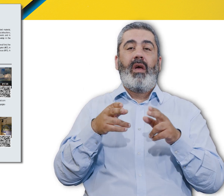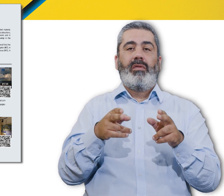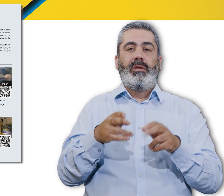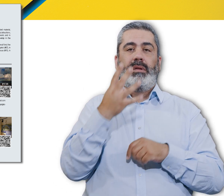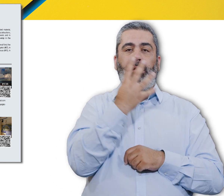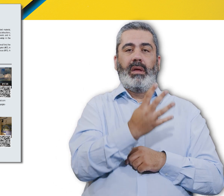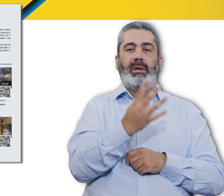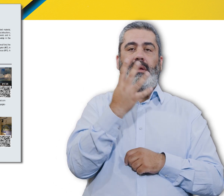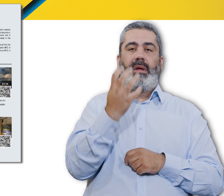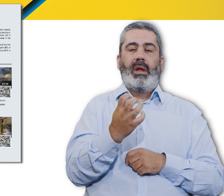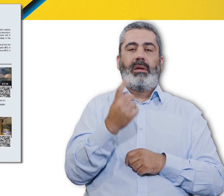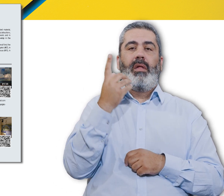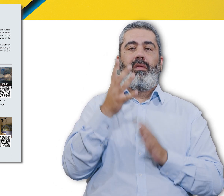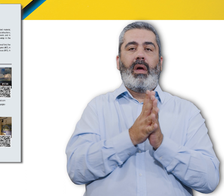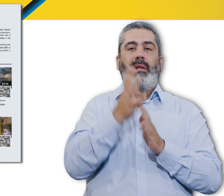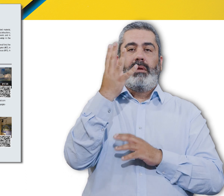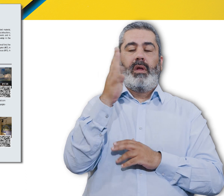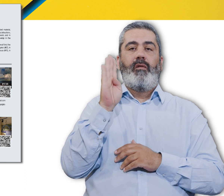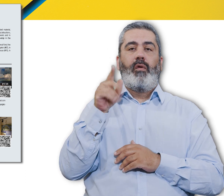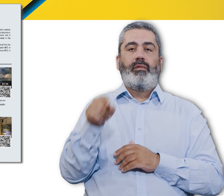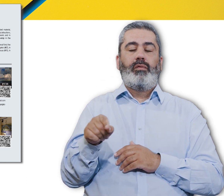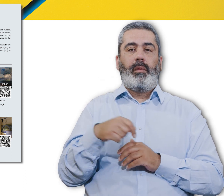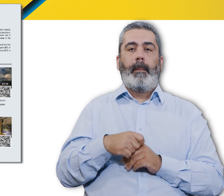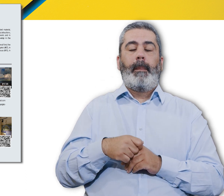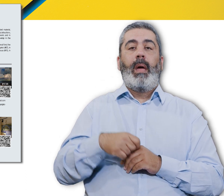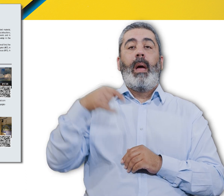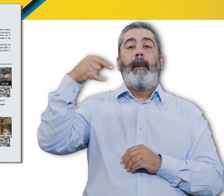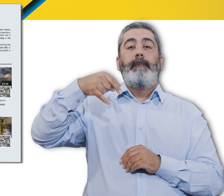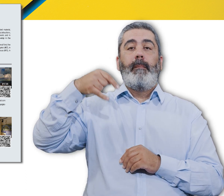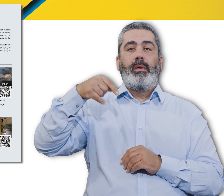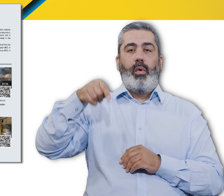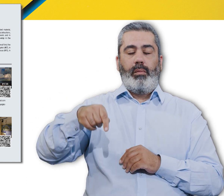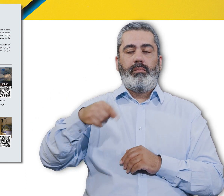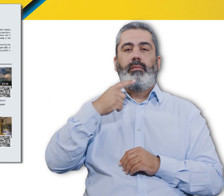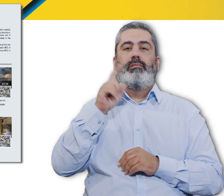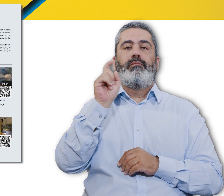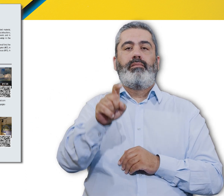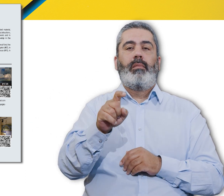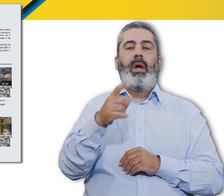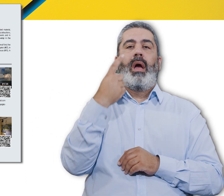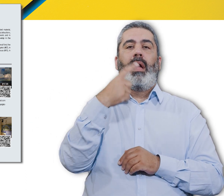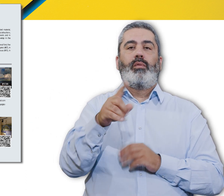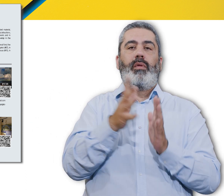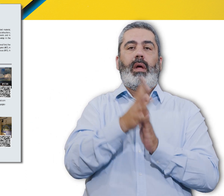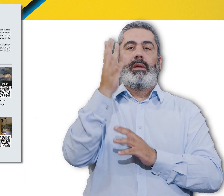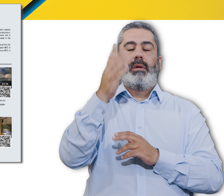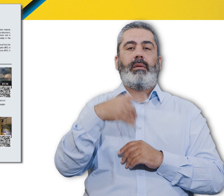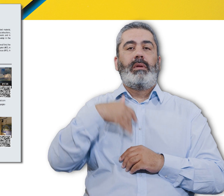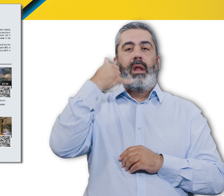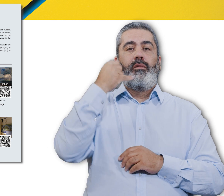kpmetsovo@gmail.com. Address 44,200 Metsovo, Vavouza, number 266. Phone